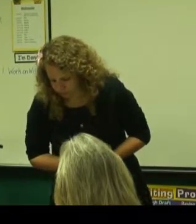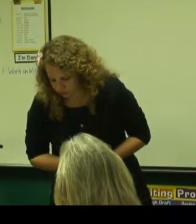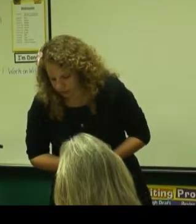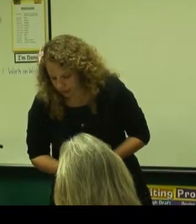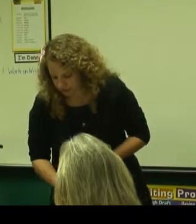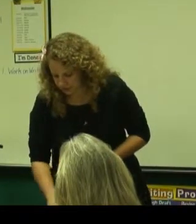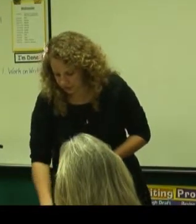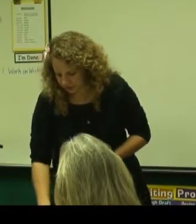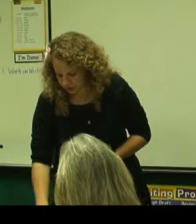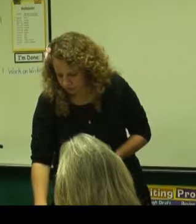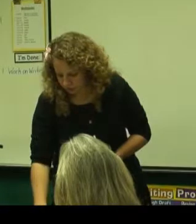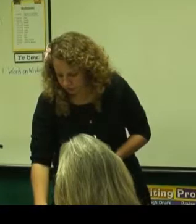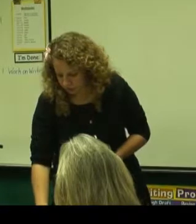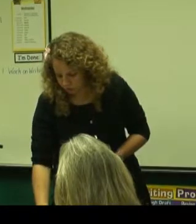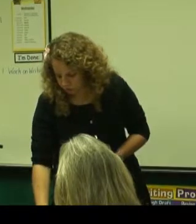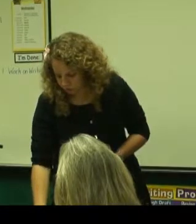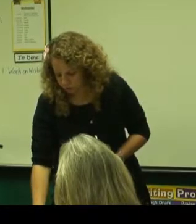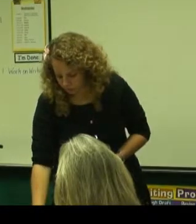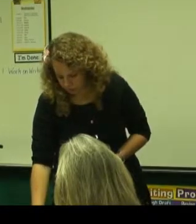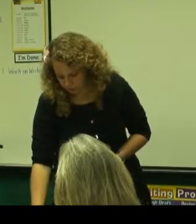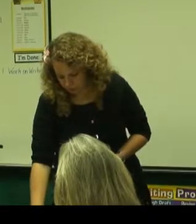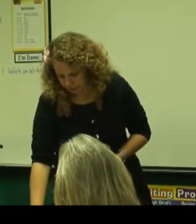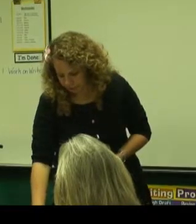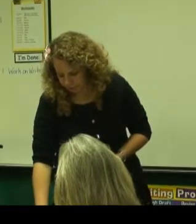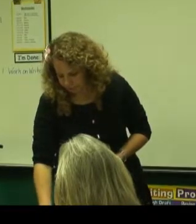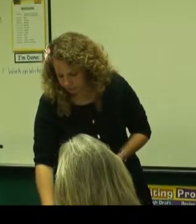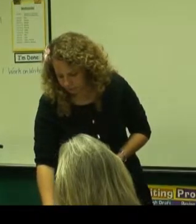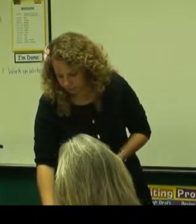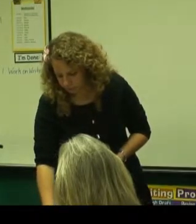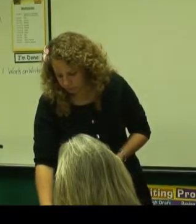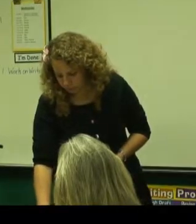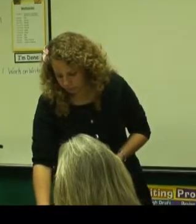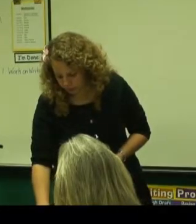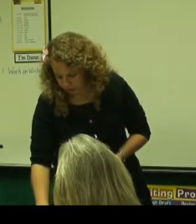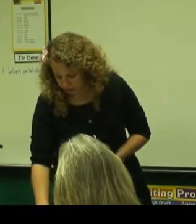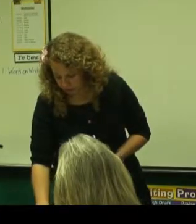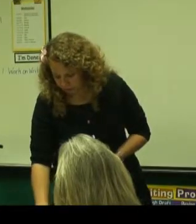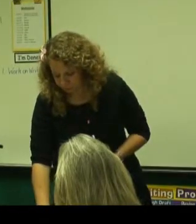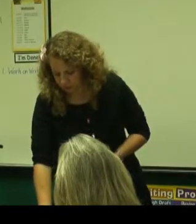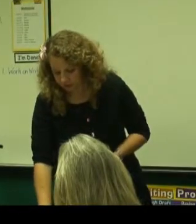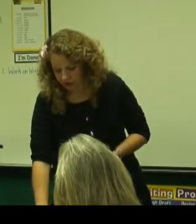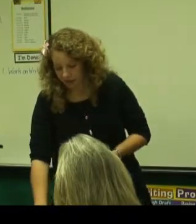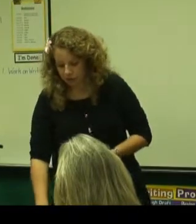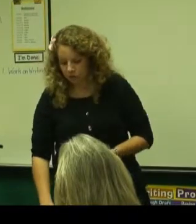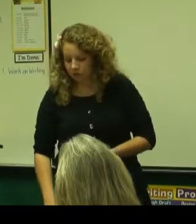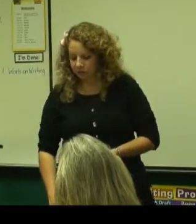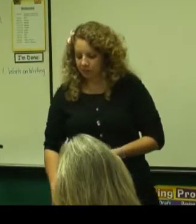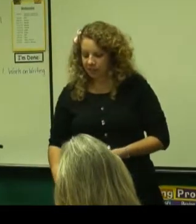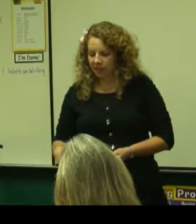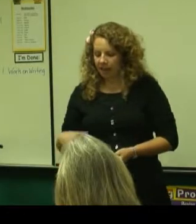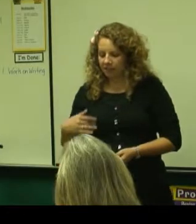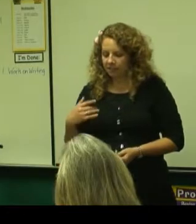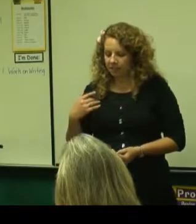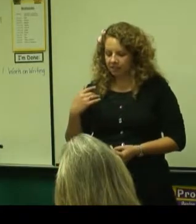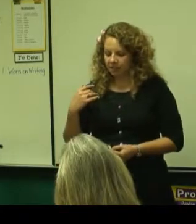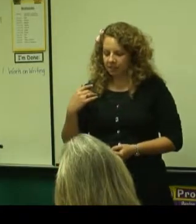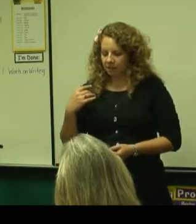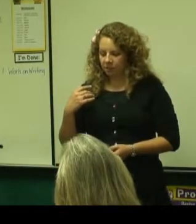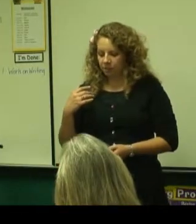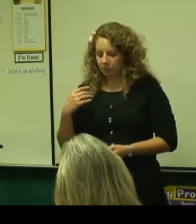one's asking, do you remember my name? You remember my name, you? Okay, so if we're going to ask this, then we're